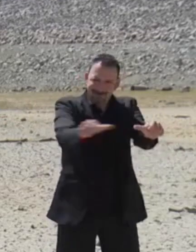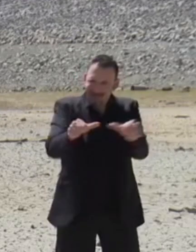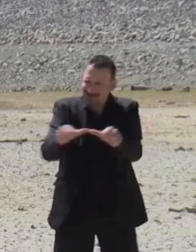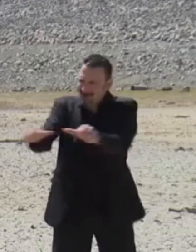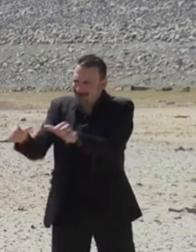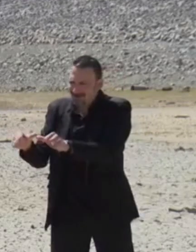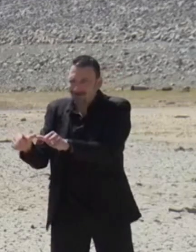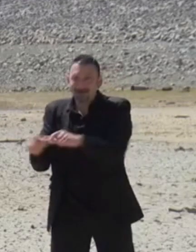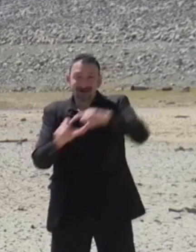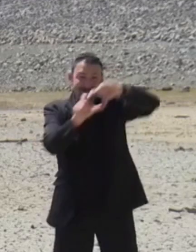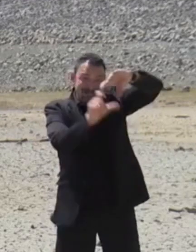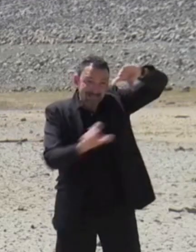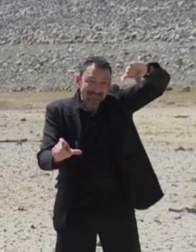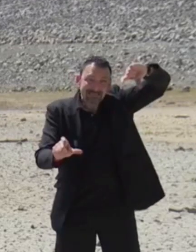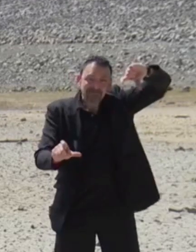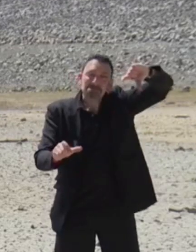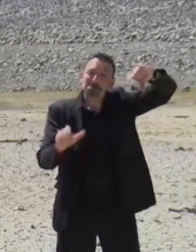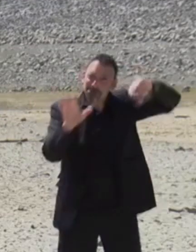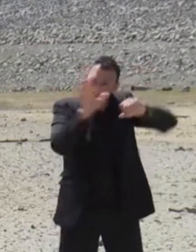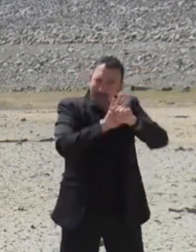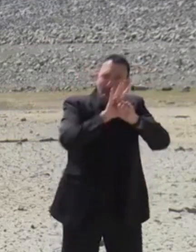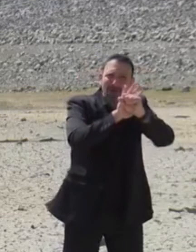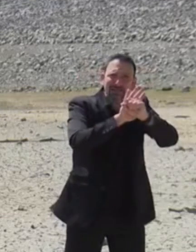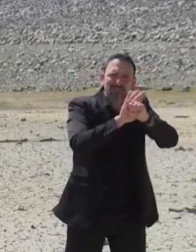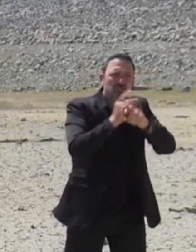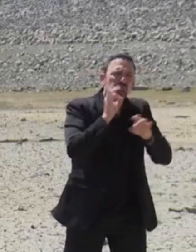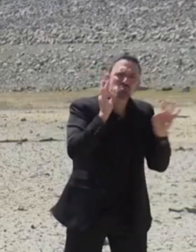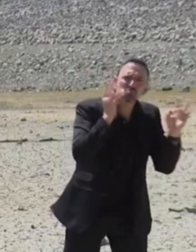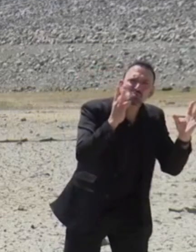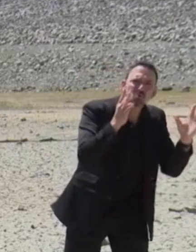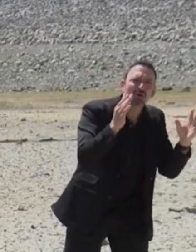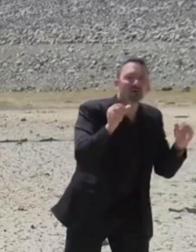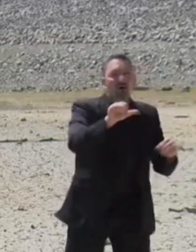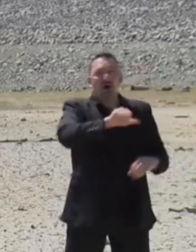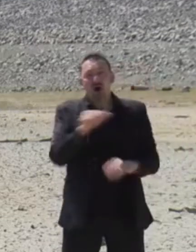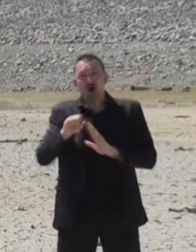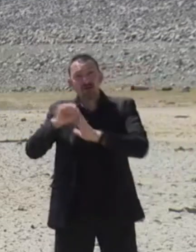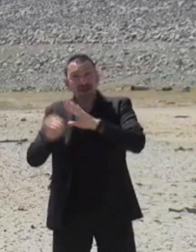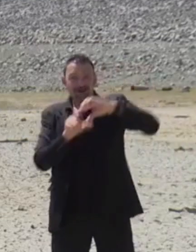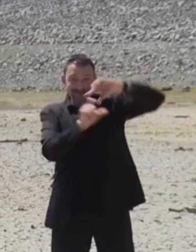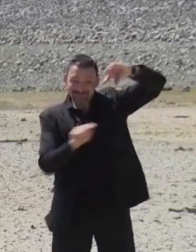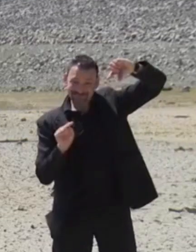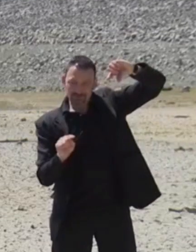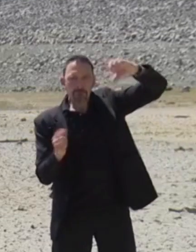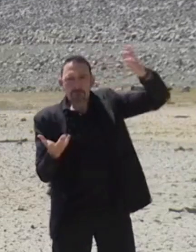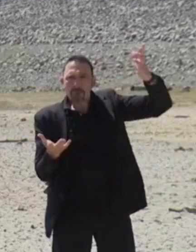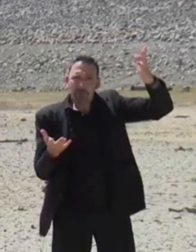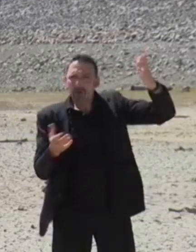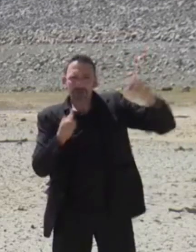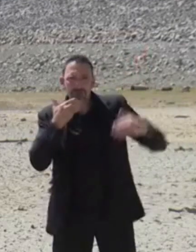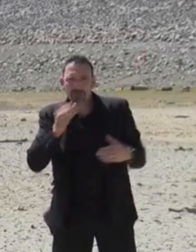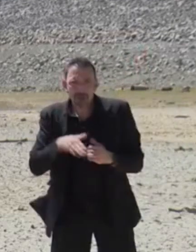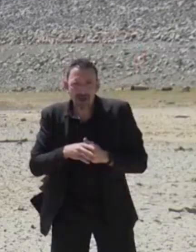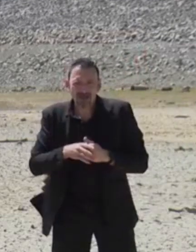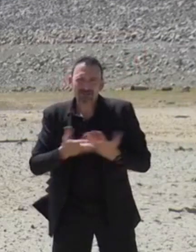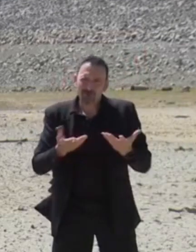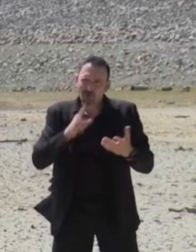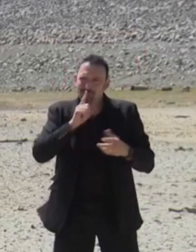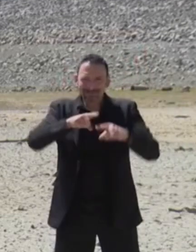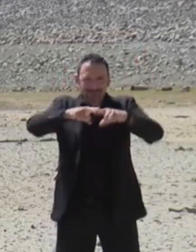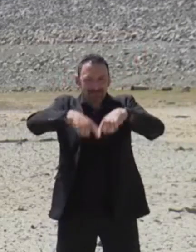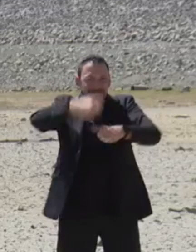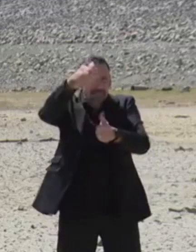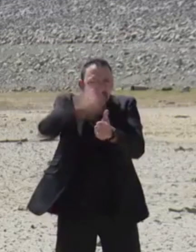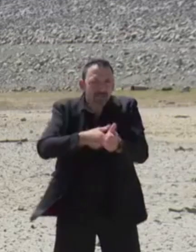extreme conditions like this. Other parts of our state are not experiencing the kind of extreme conditions that we're experiencing here